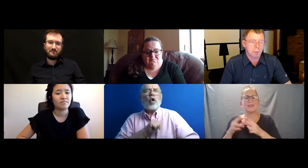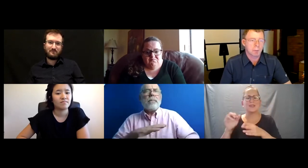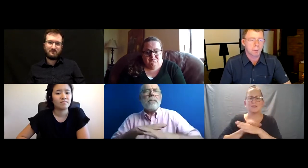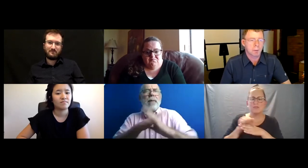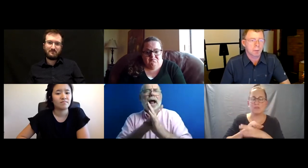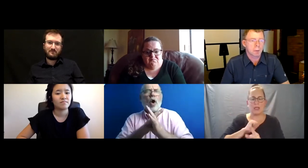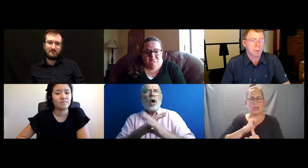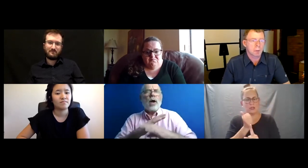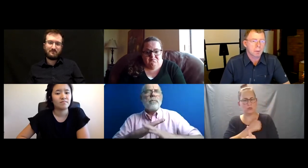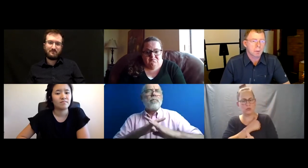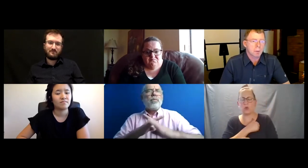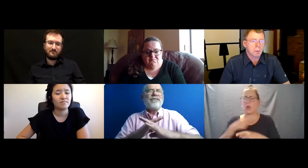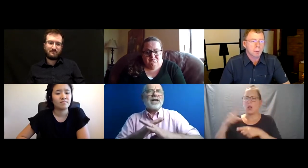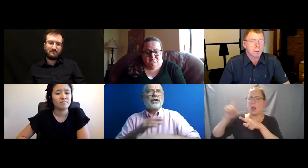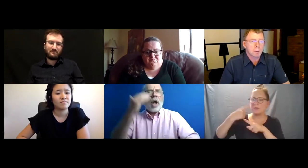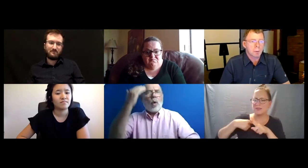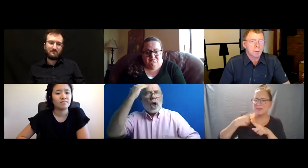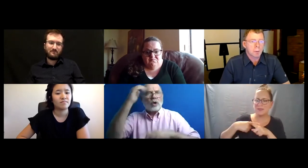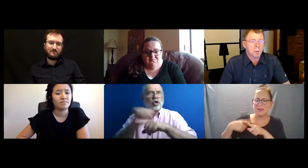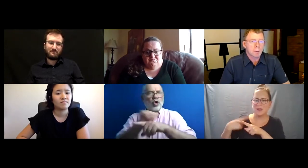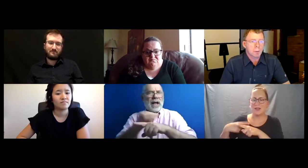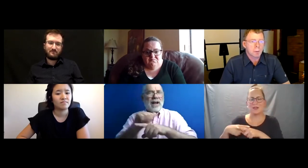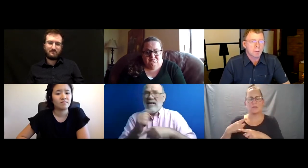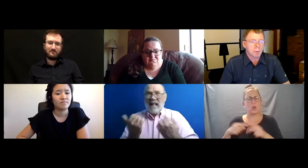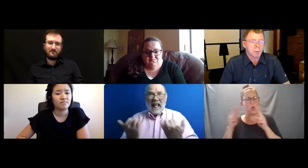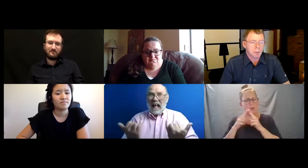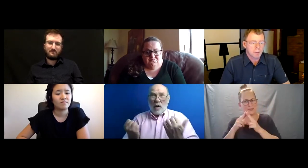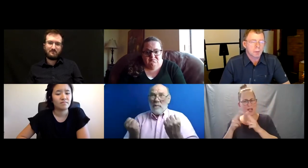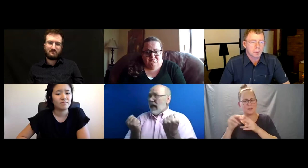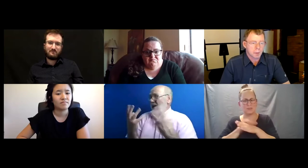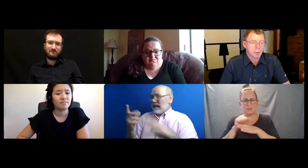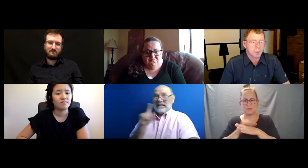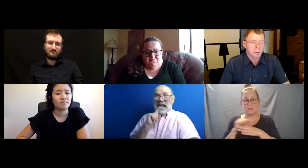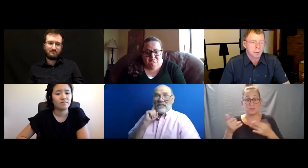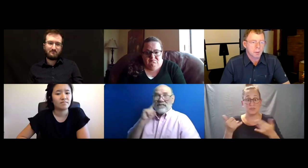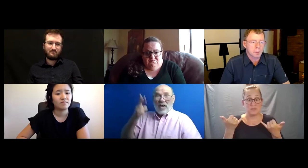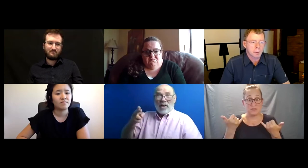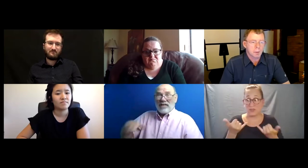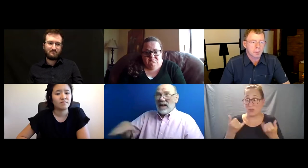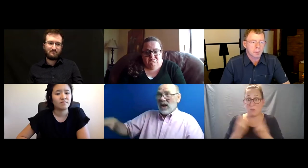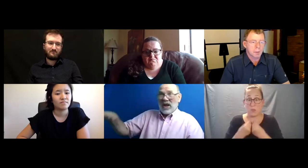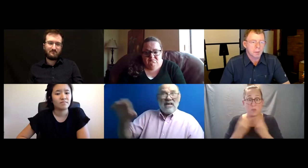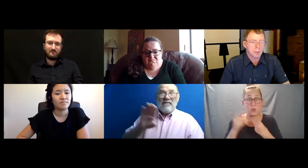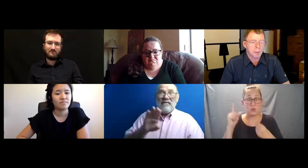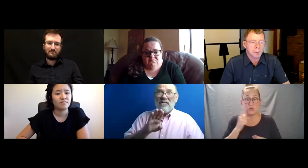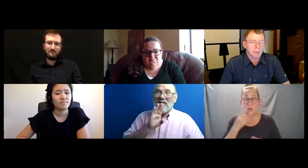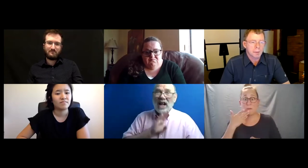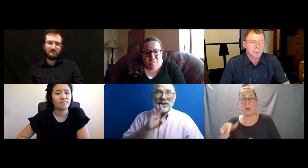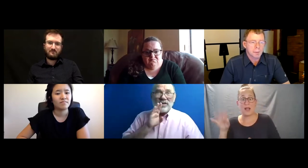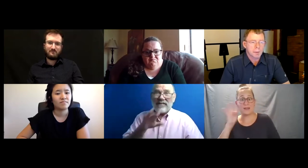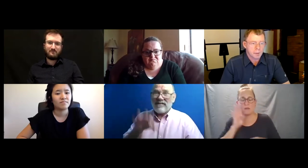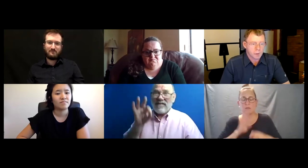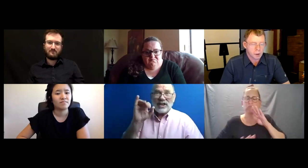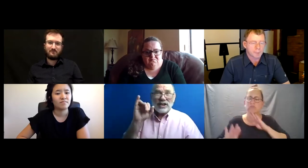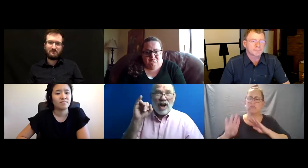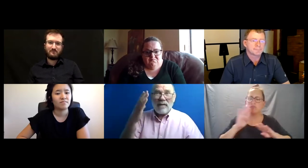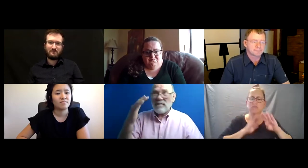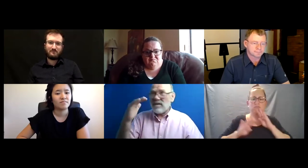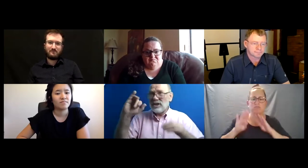these ableism and autism concerns. There's training out there, but deaf and hard of hearing